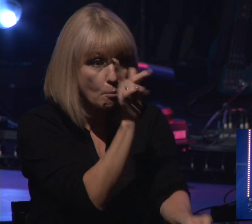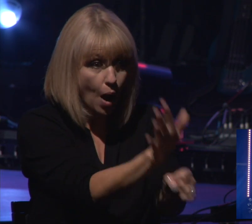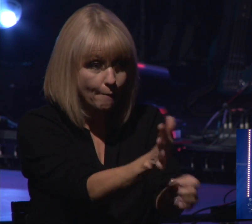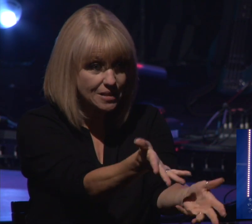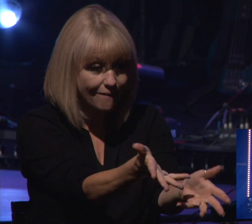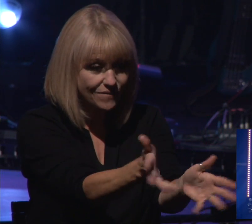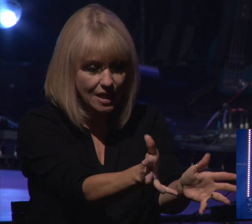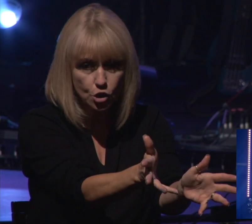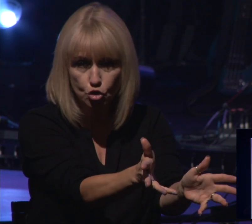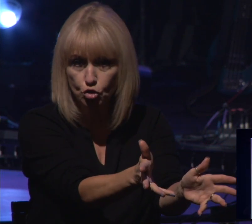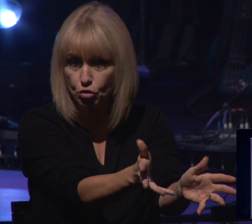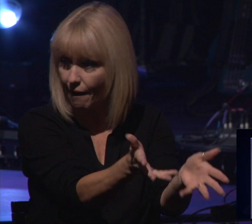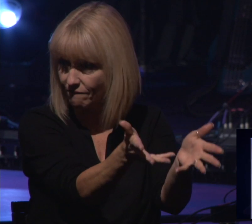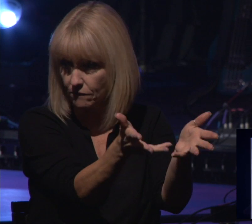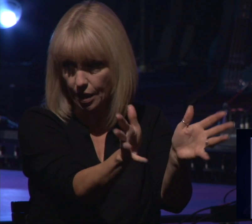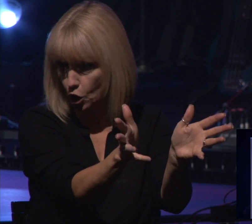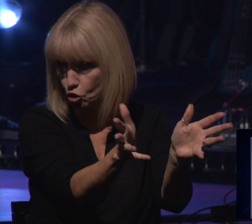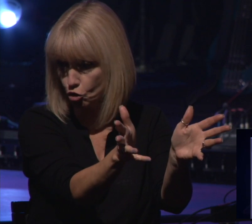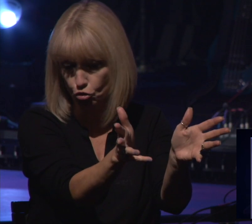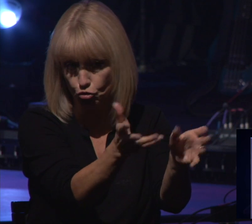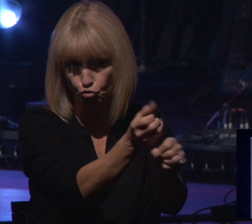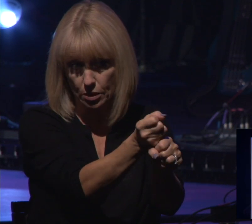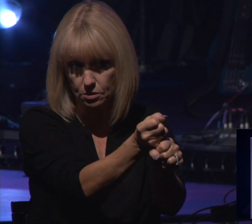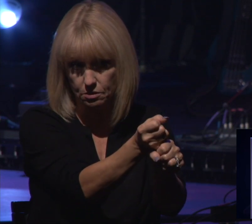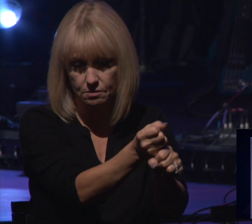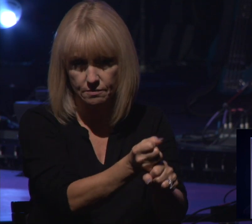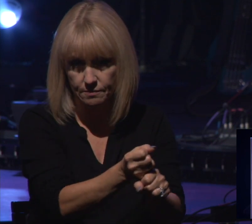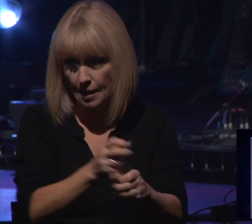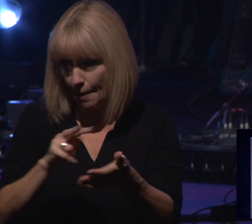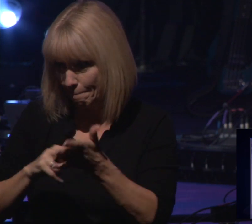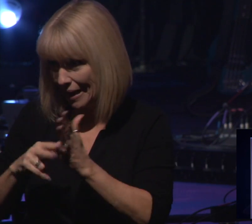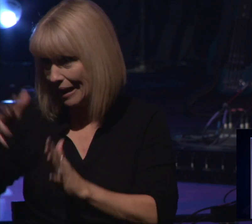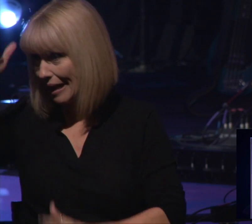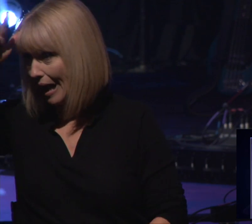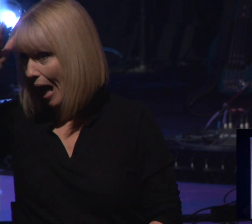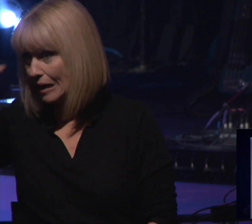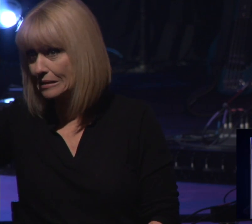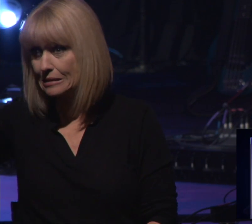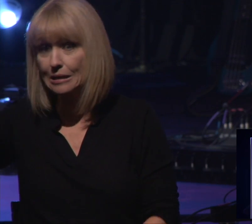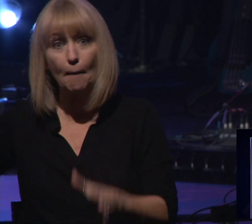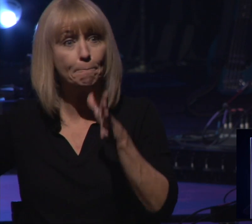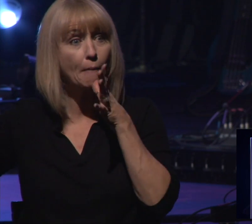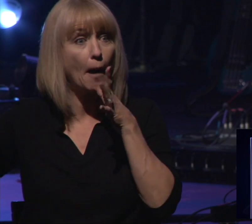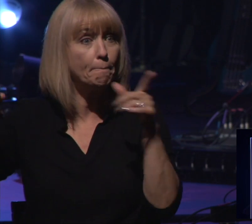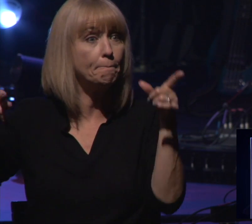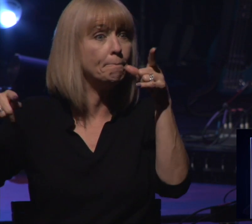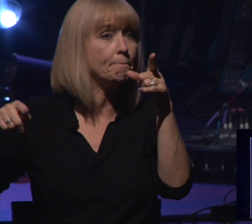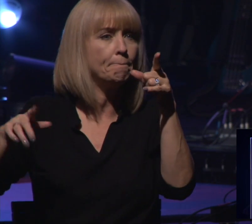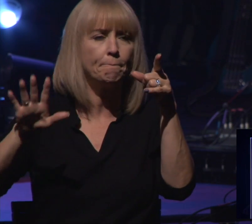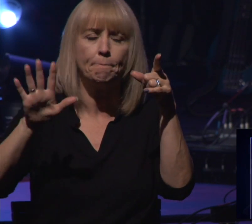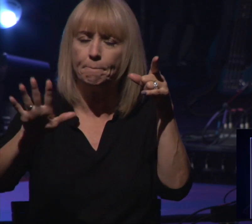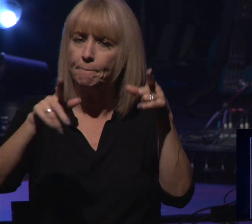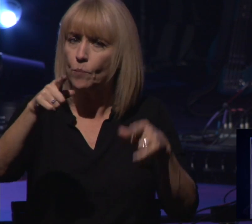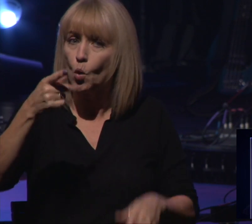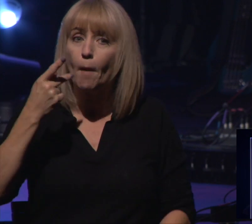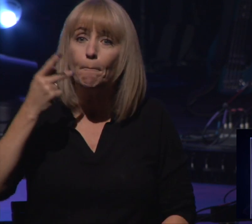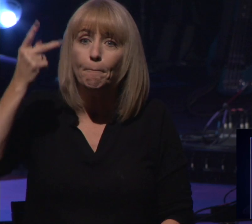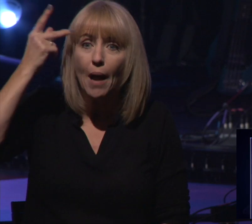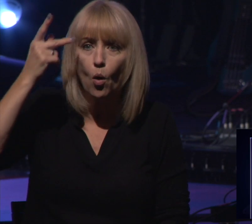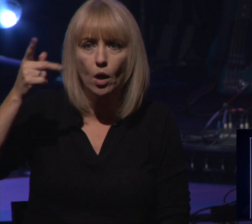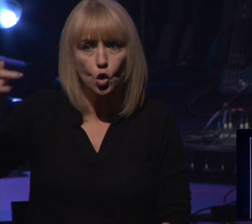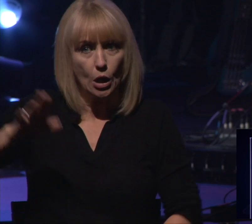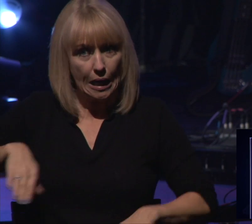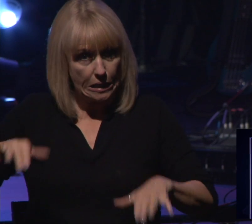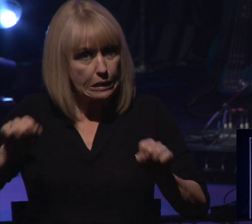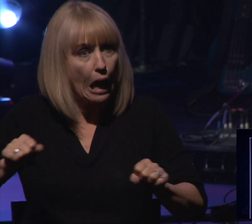true because you're solid, you're dependable. It means for dads and moms, are you the kind of